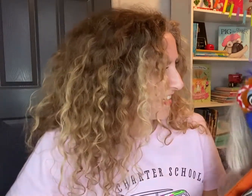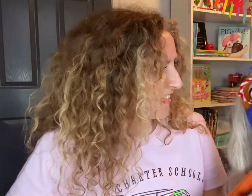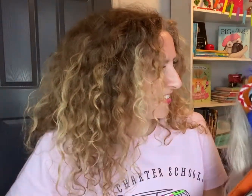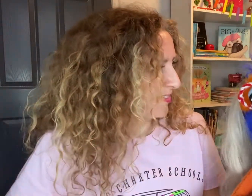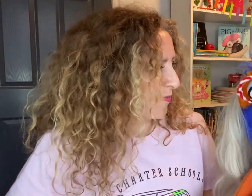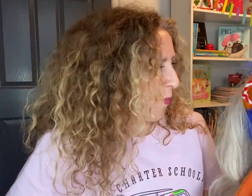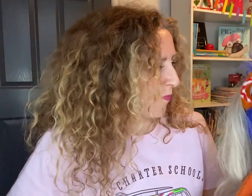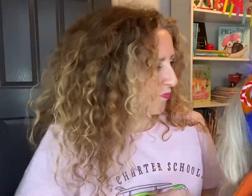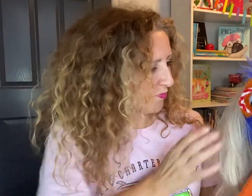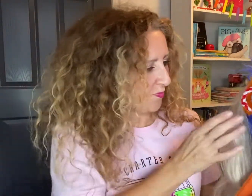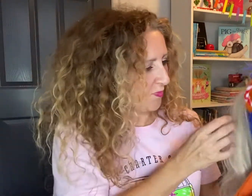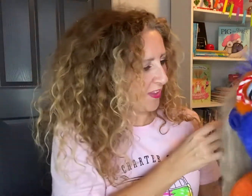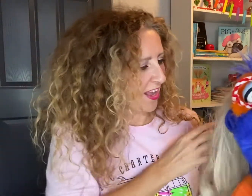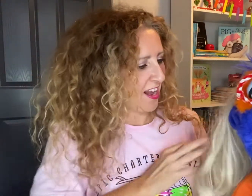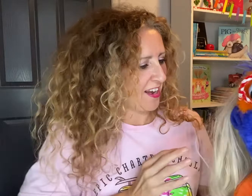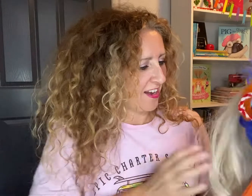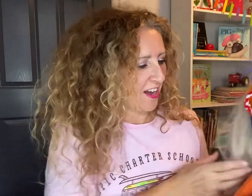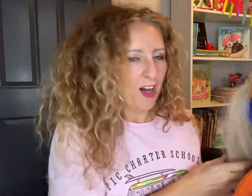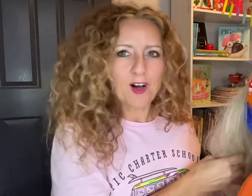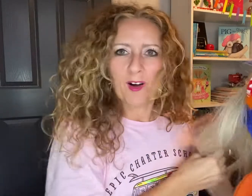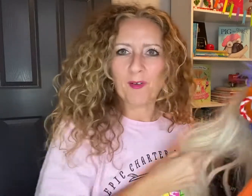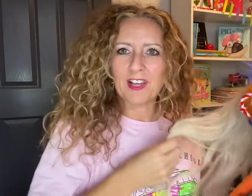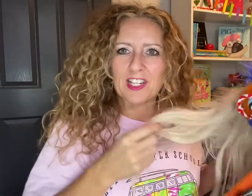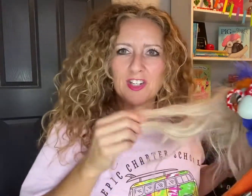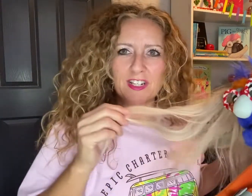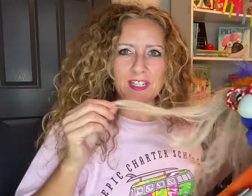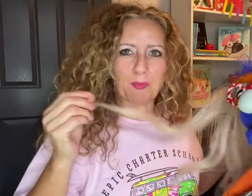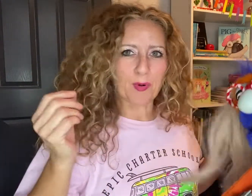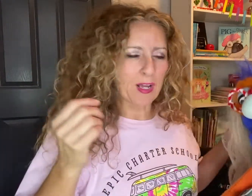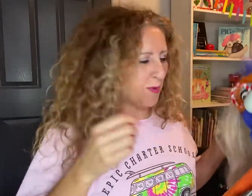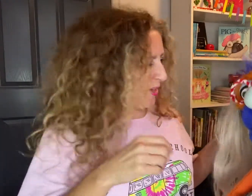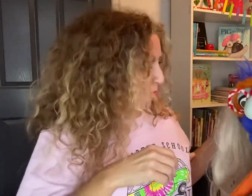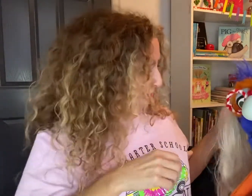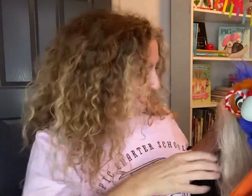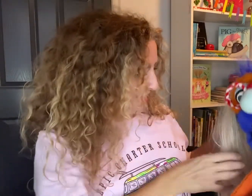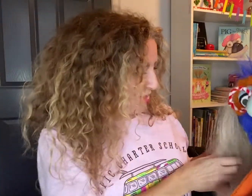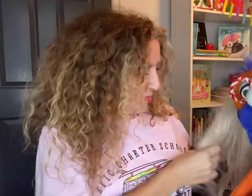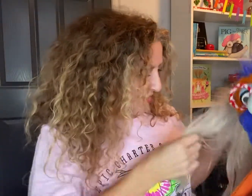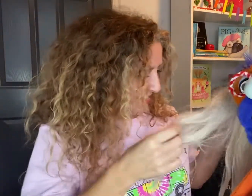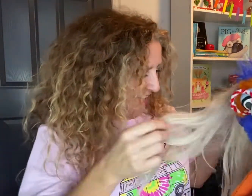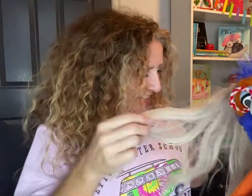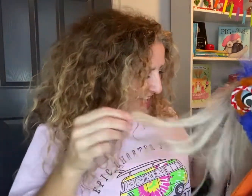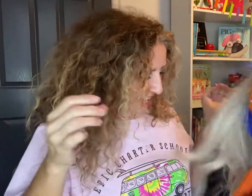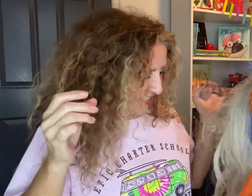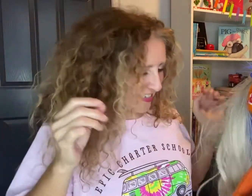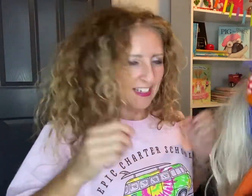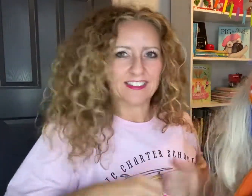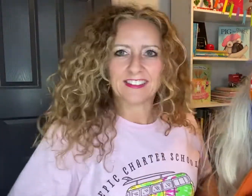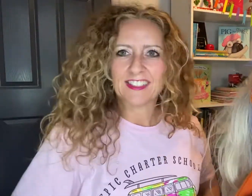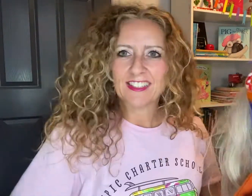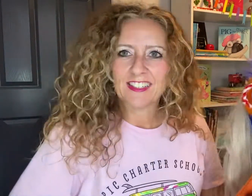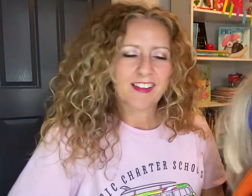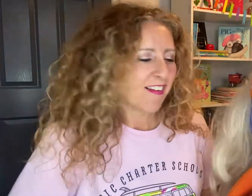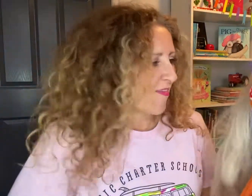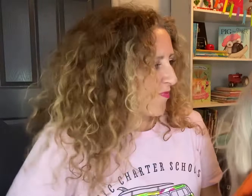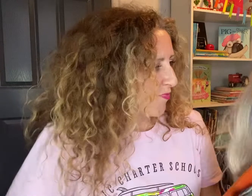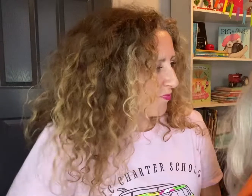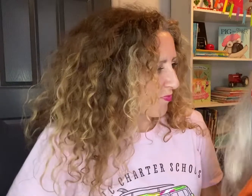Well this is called a wig. Yeah. Well it sure is a pretty wig. Why did you wear that? Well I think because today